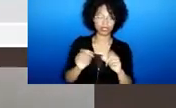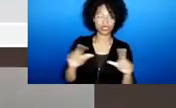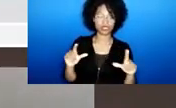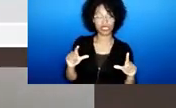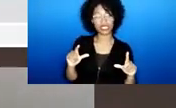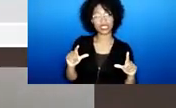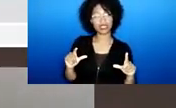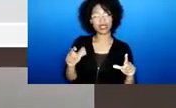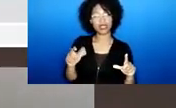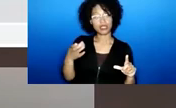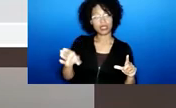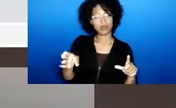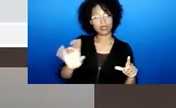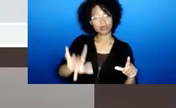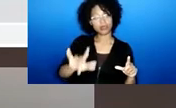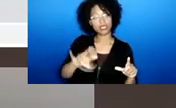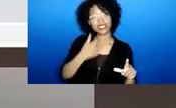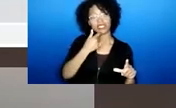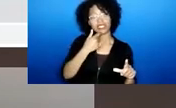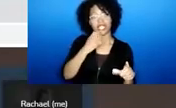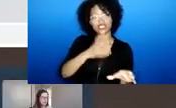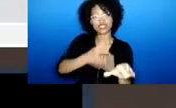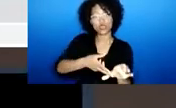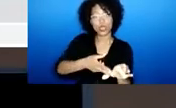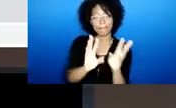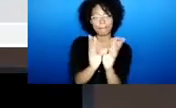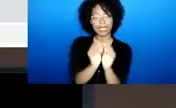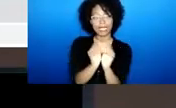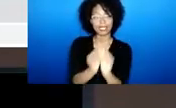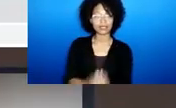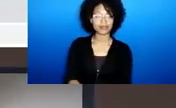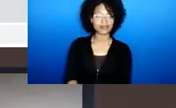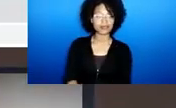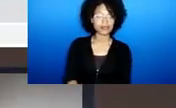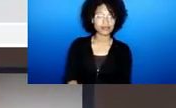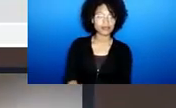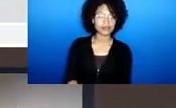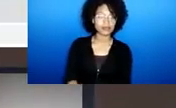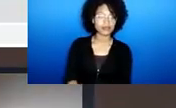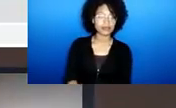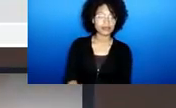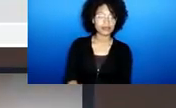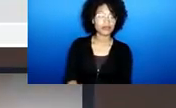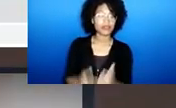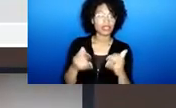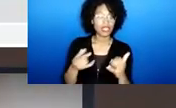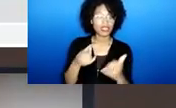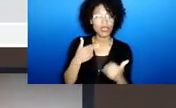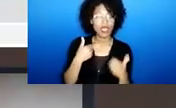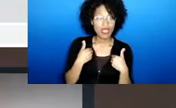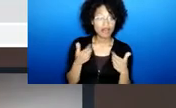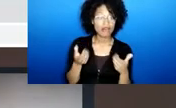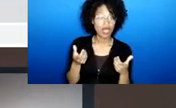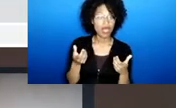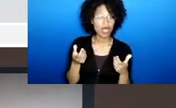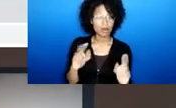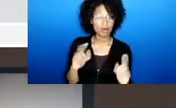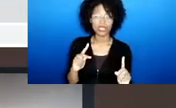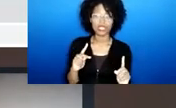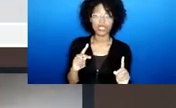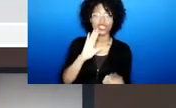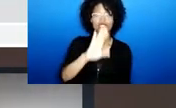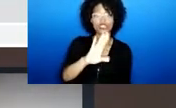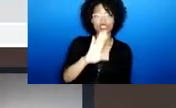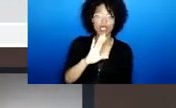icon that says Join Meeting. You have the option to turn your microphone and camera on